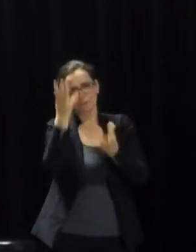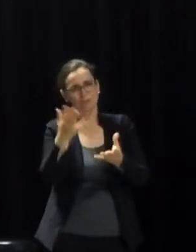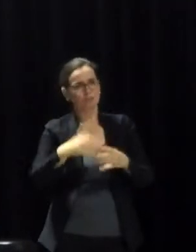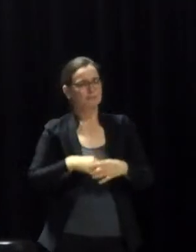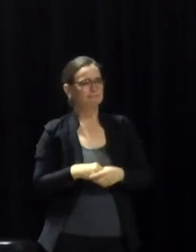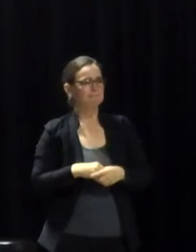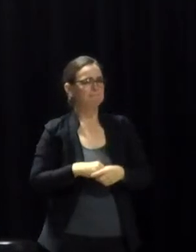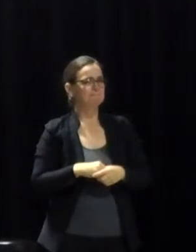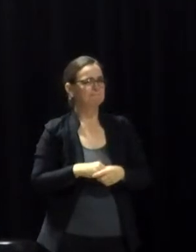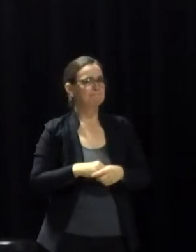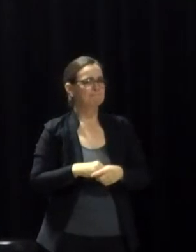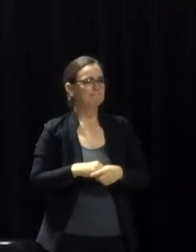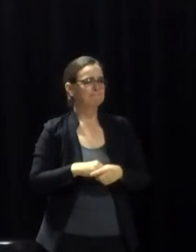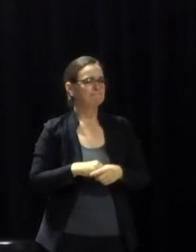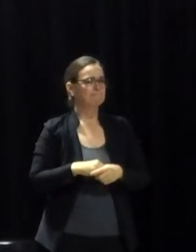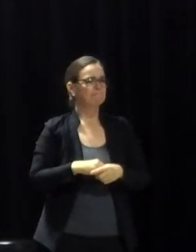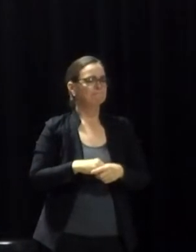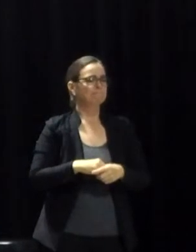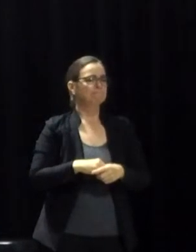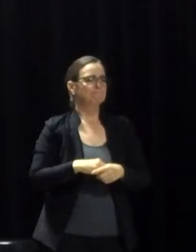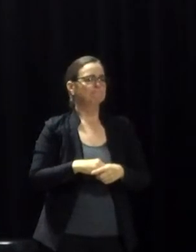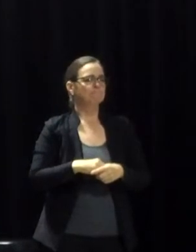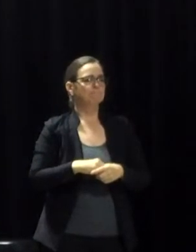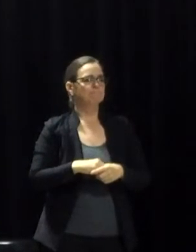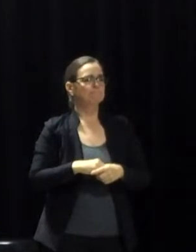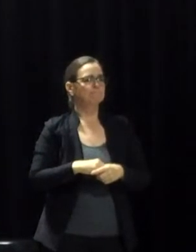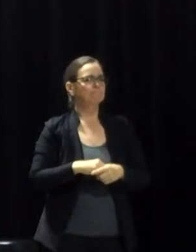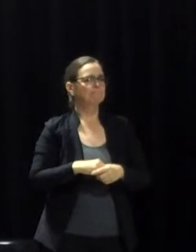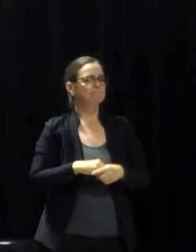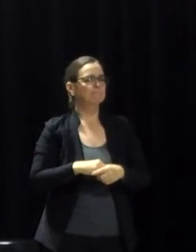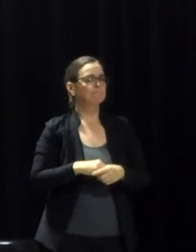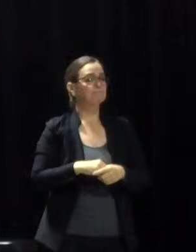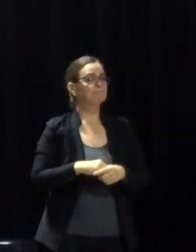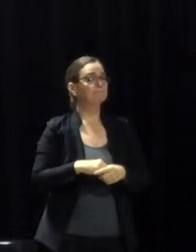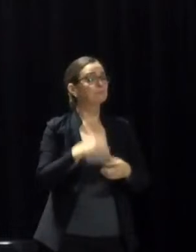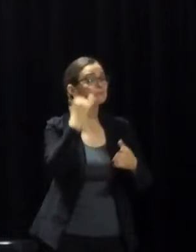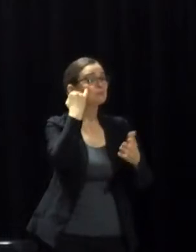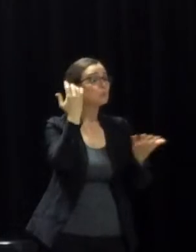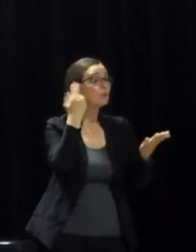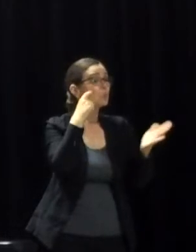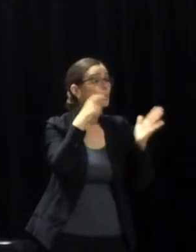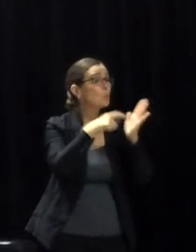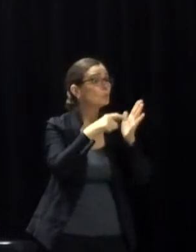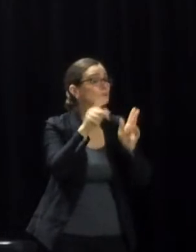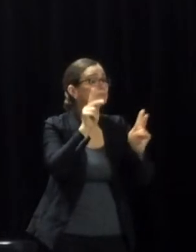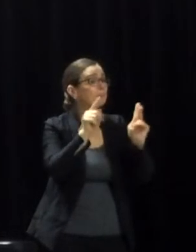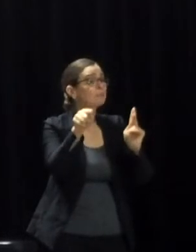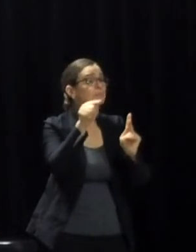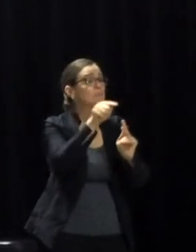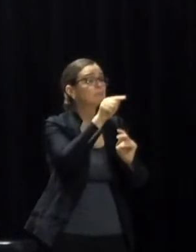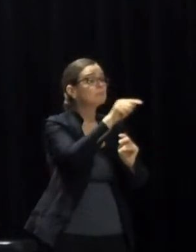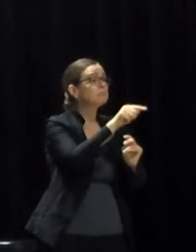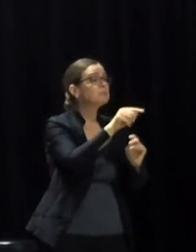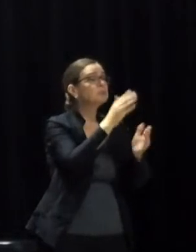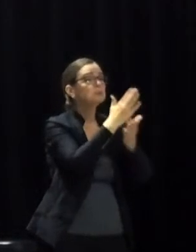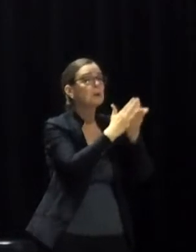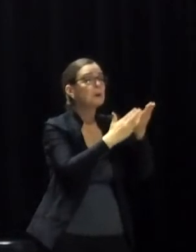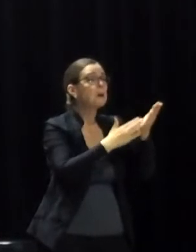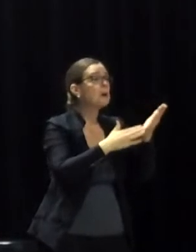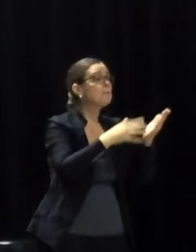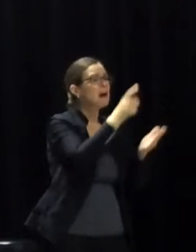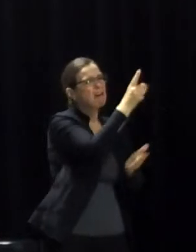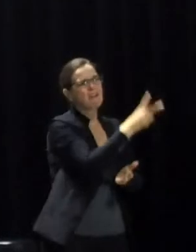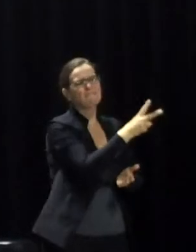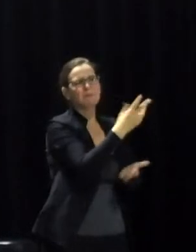less than half becomes are asymptomatic, rest of them are symptomatic. That is applicable throughout. That's what we have actually